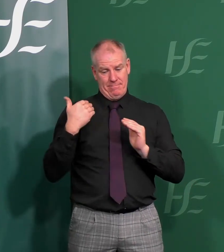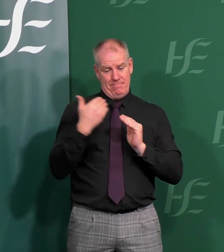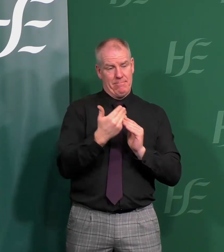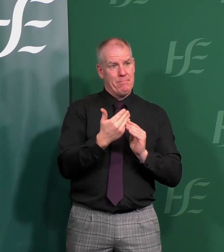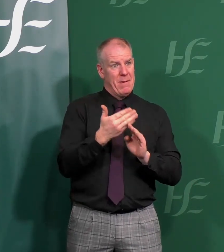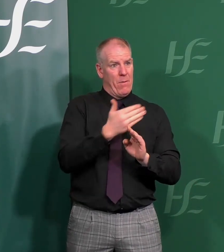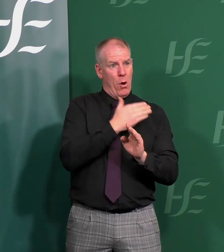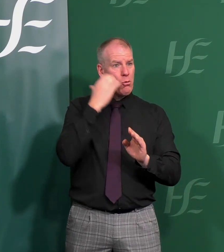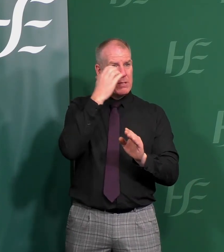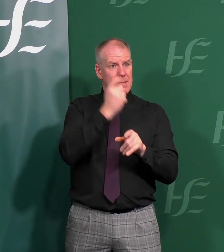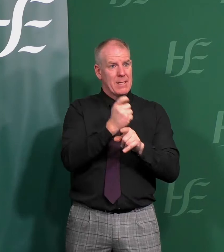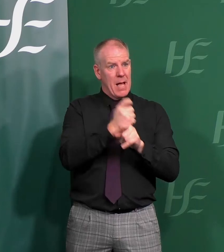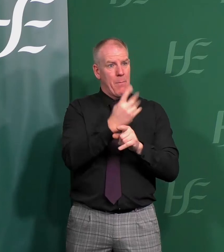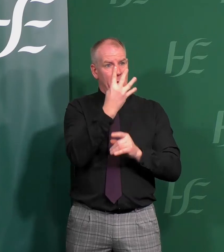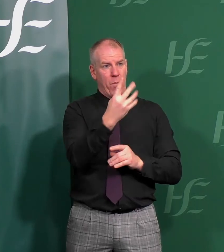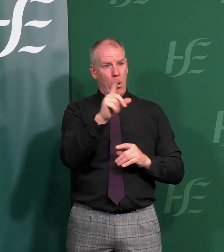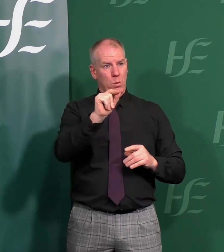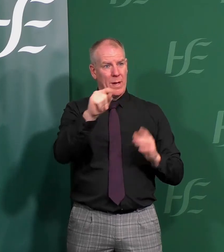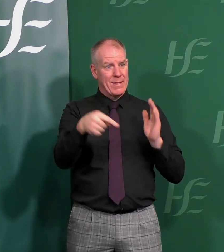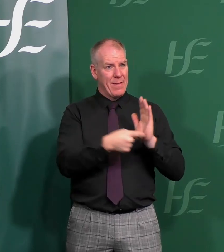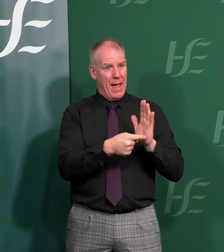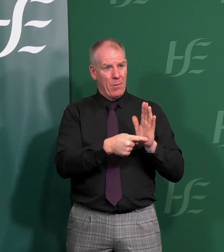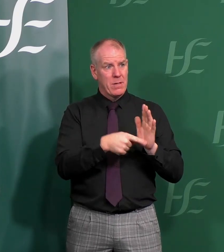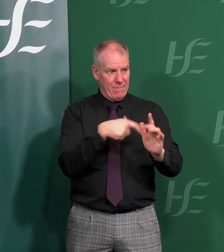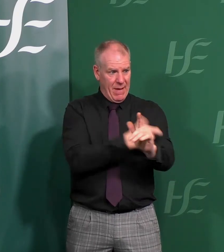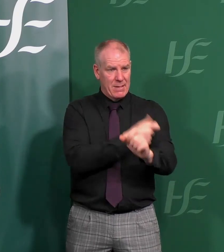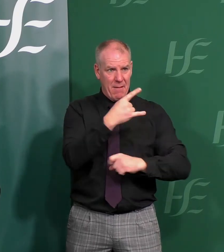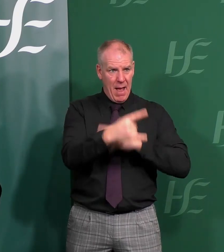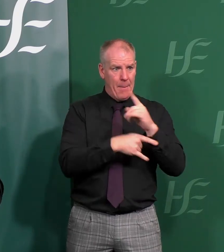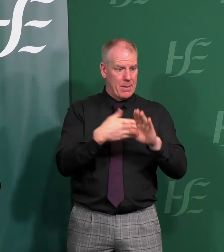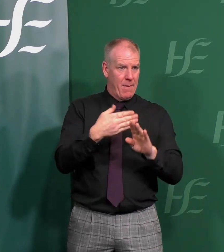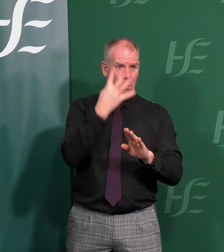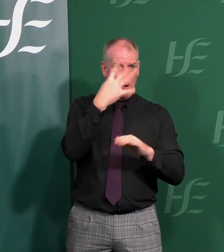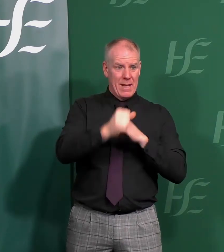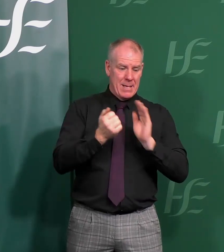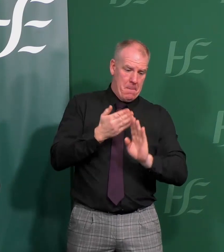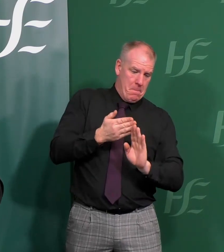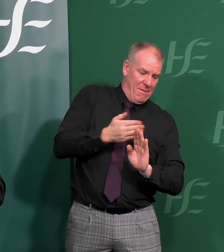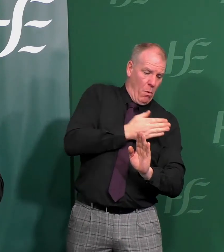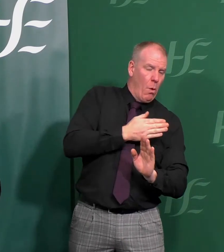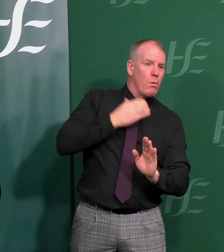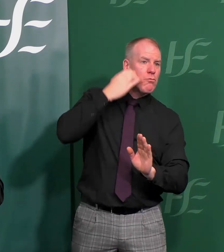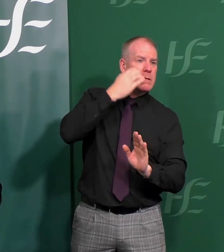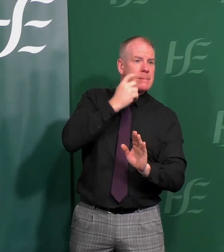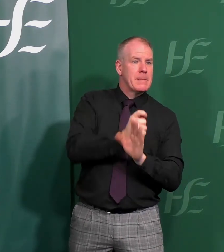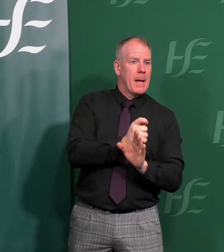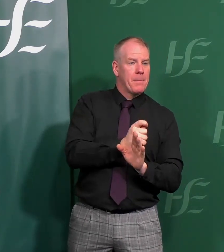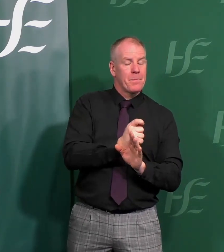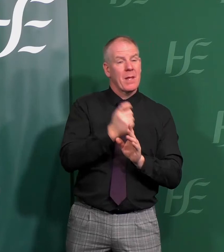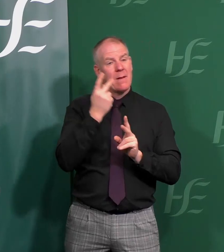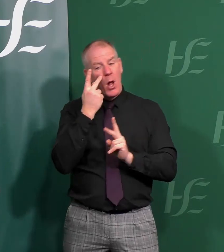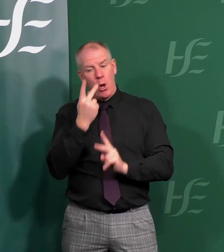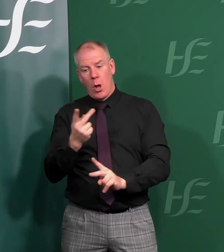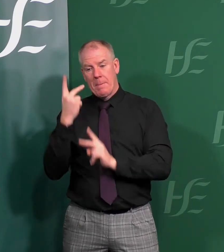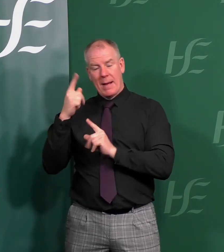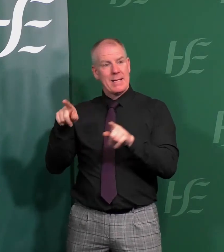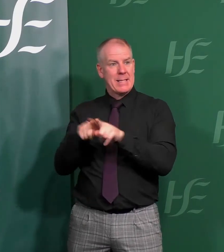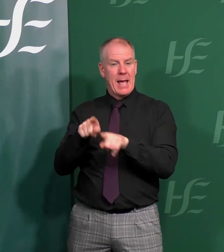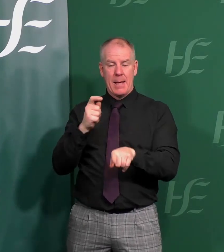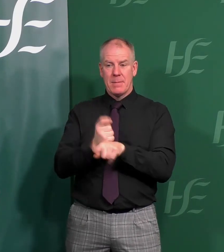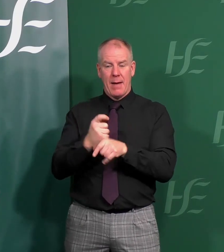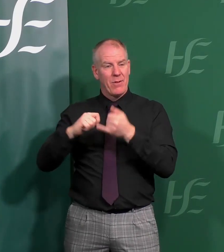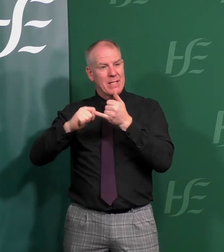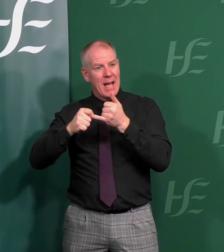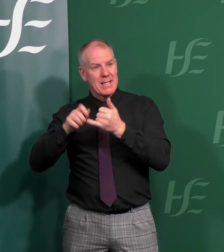to Christmas, almost 420,000 vaccines administered. If you look back at the equivalent week last year from a